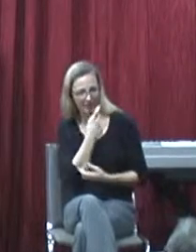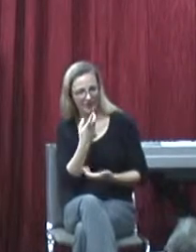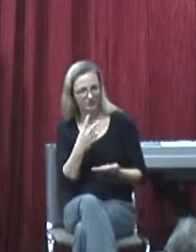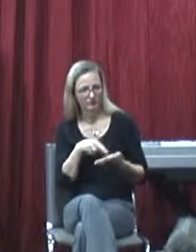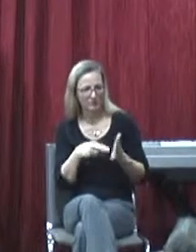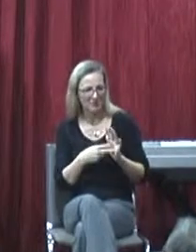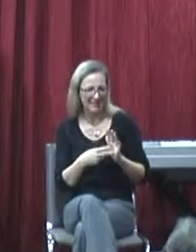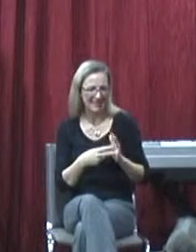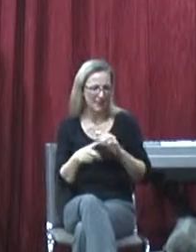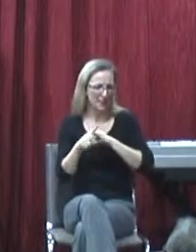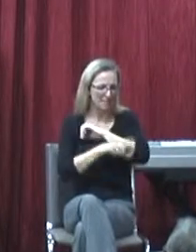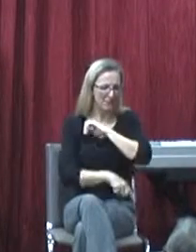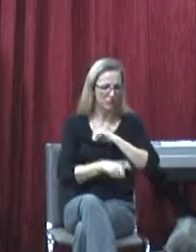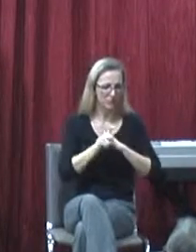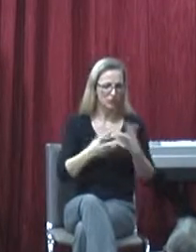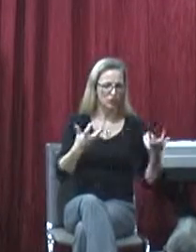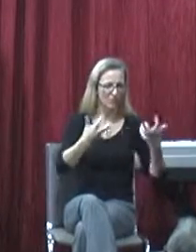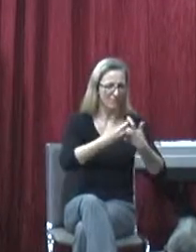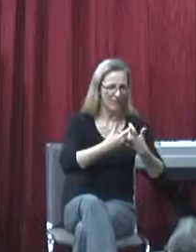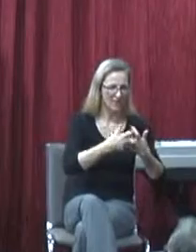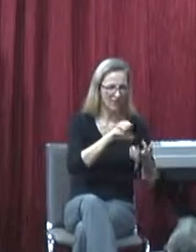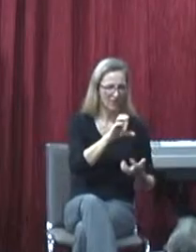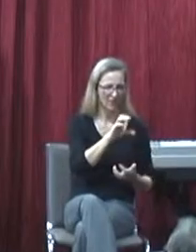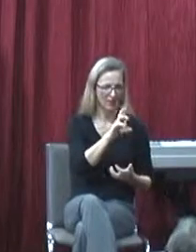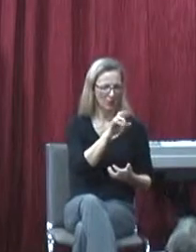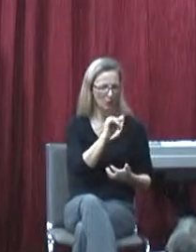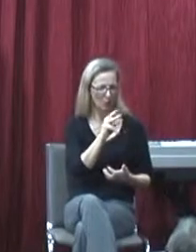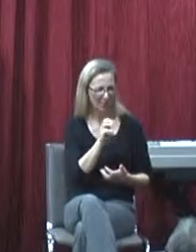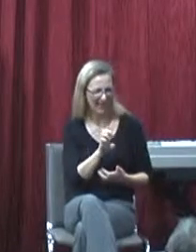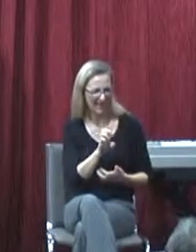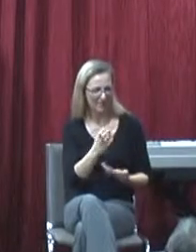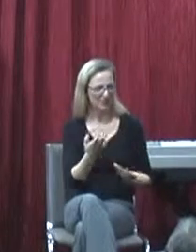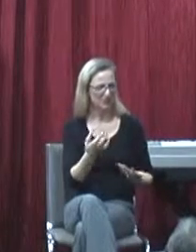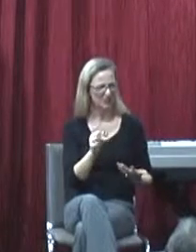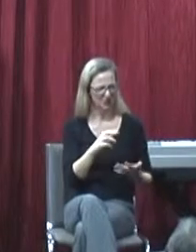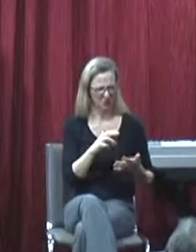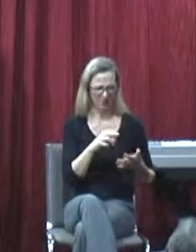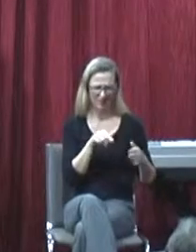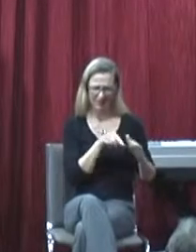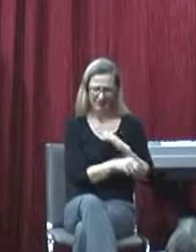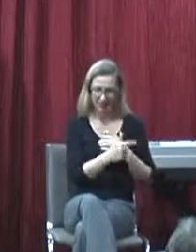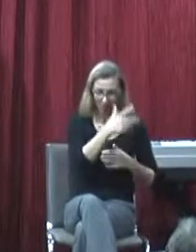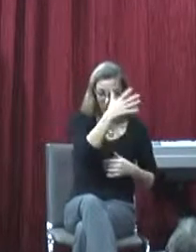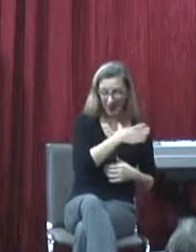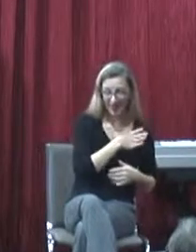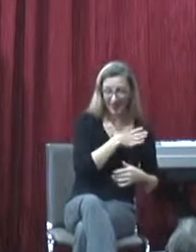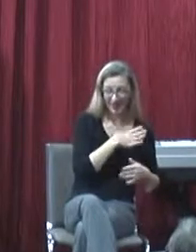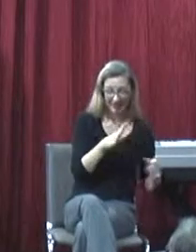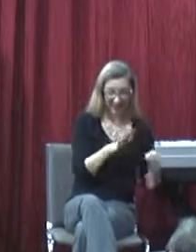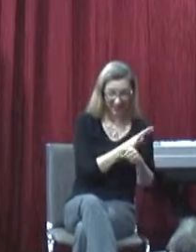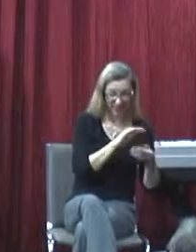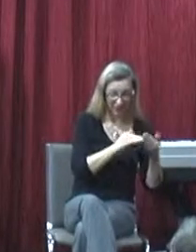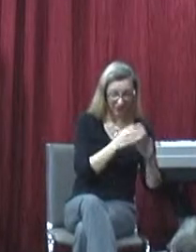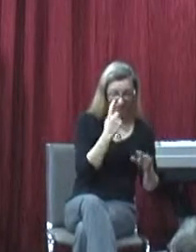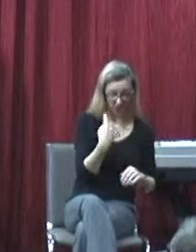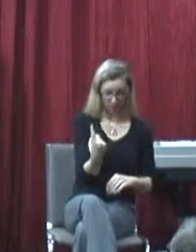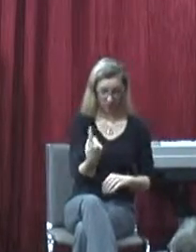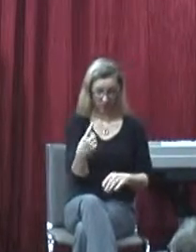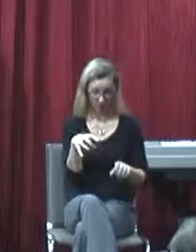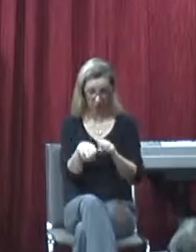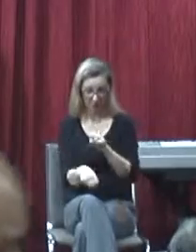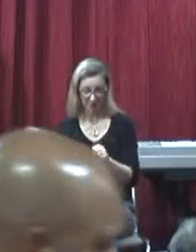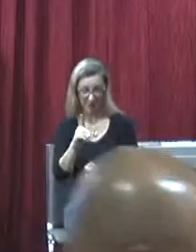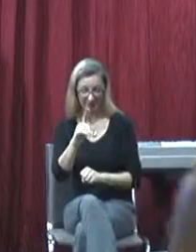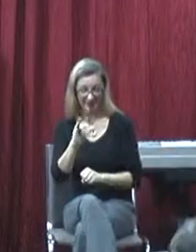punishment should fit the crime. So killing all the men in an entire city because one of them had raped Dinah was